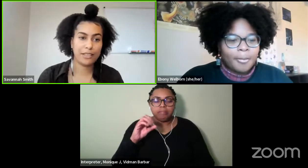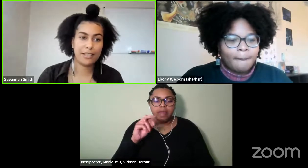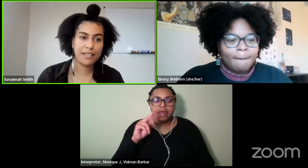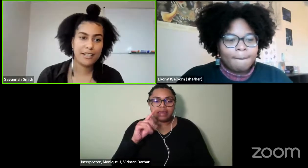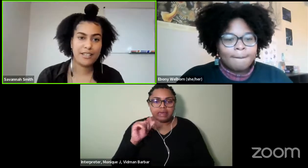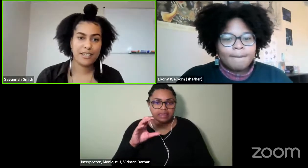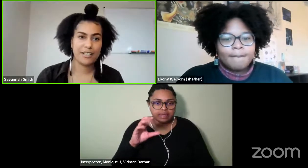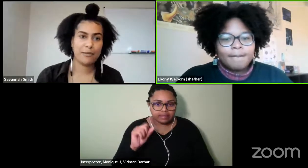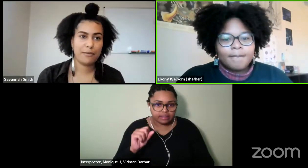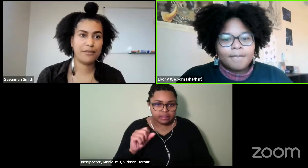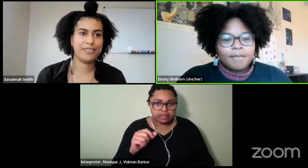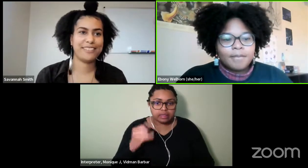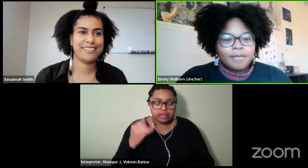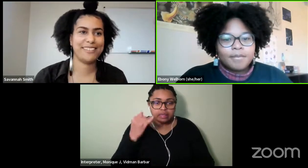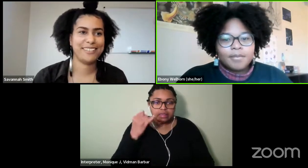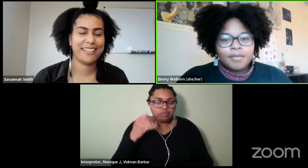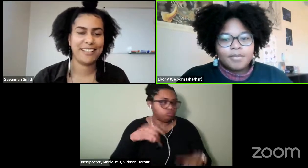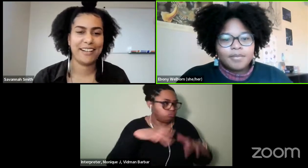you aren't familiar,